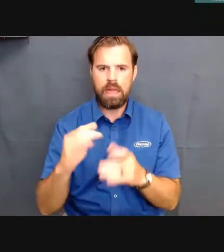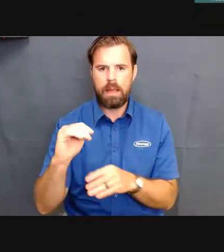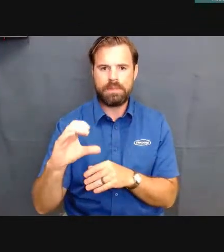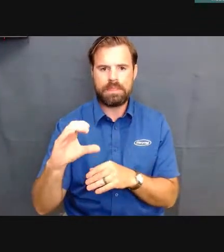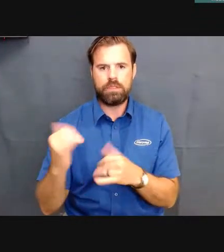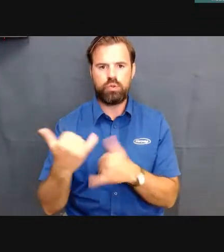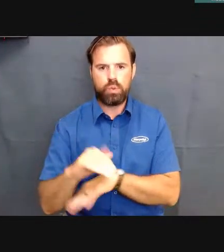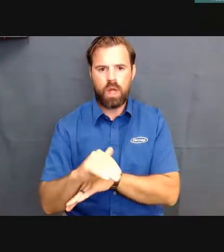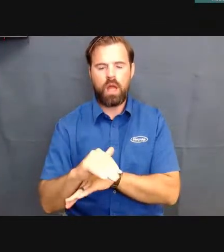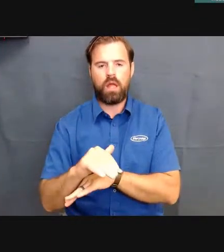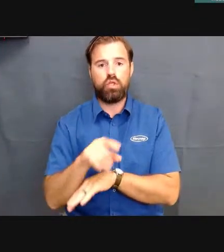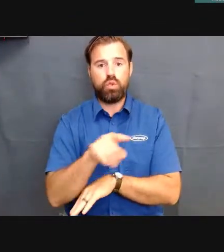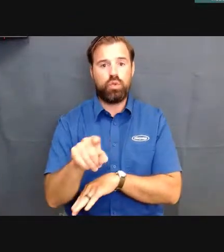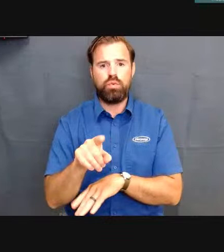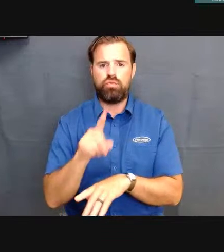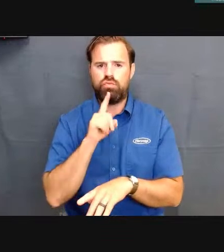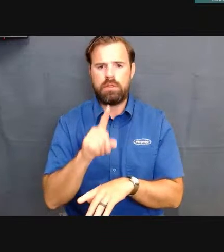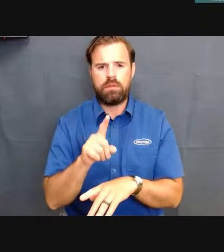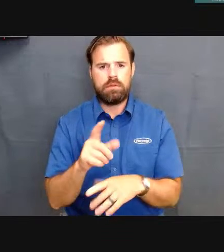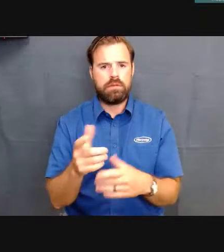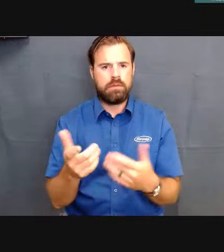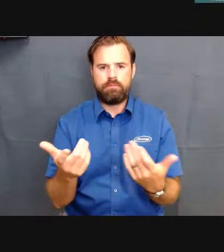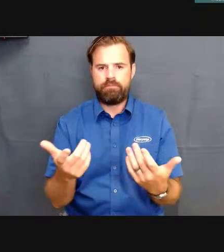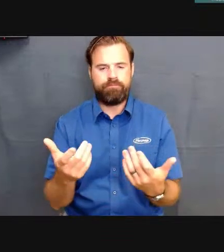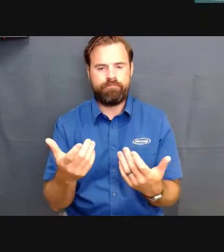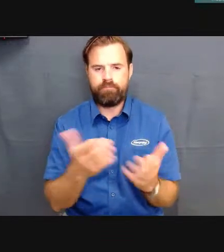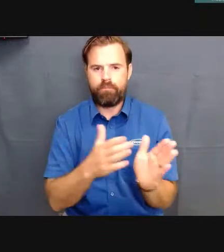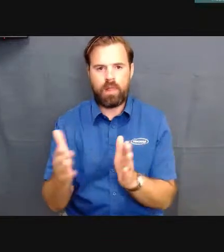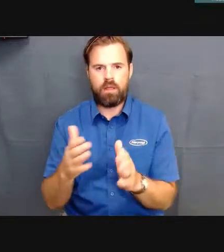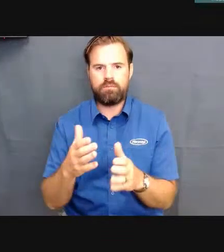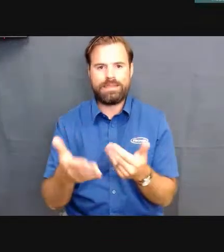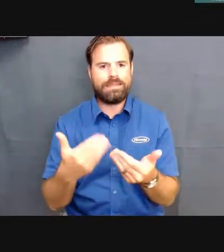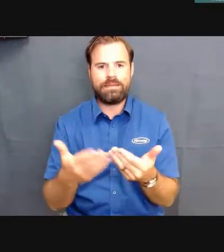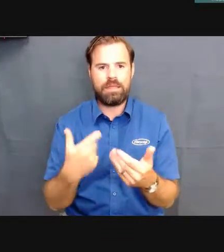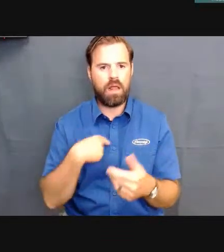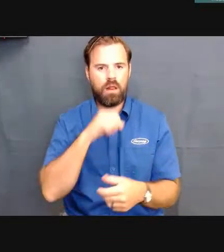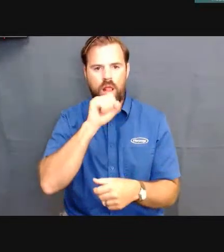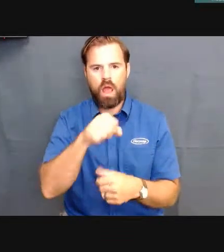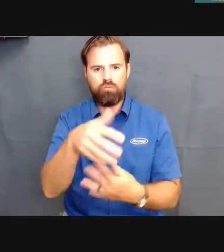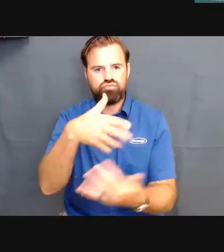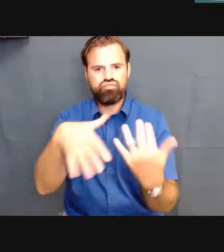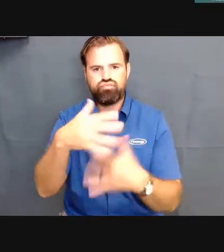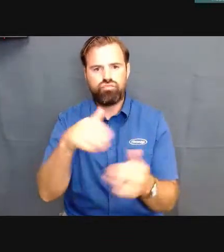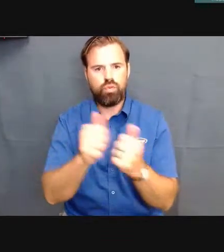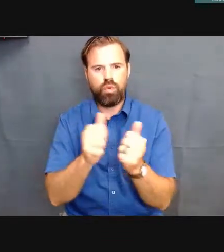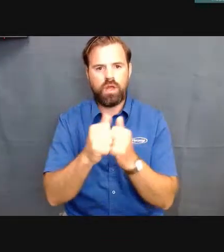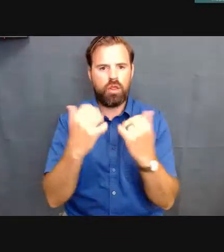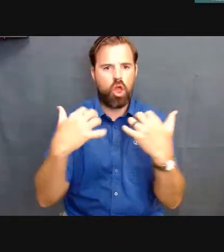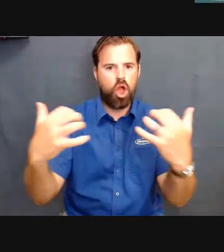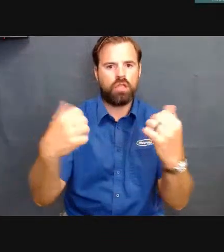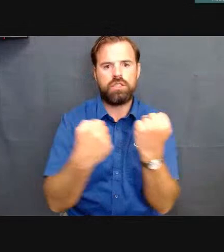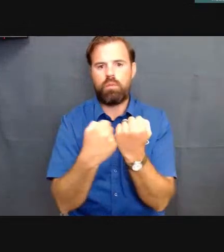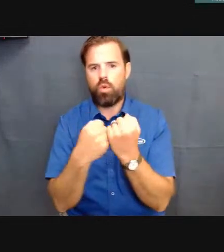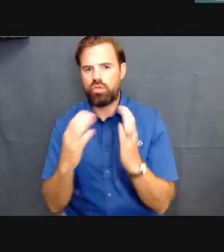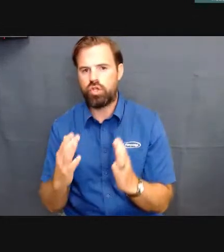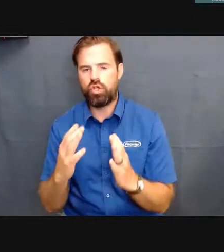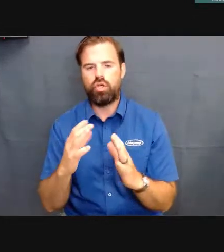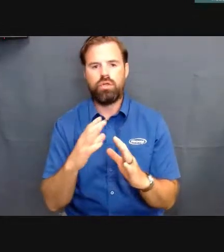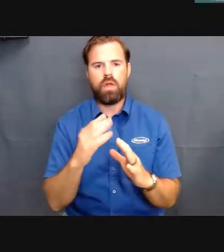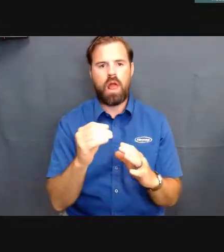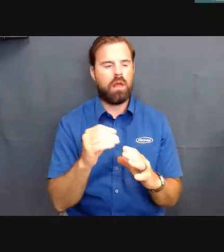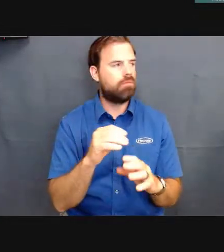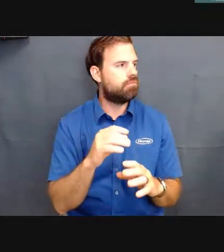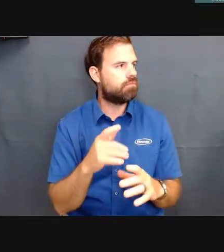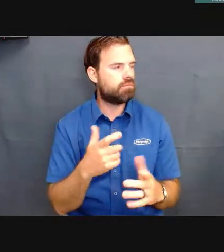this tonight. You all made it very easy, and I love the interaction with the audience and with the sponsors and with the supporters.